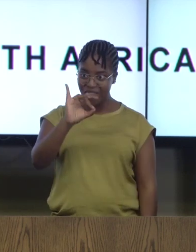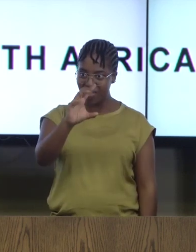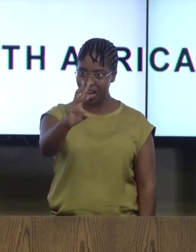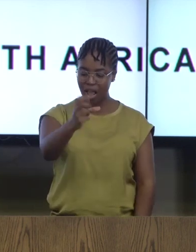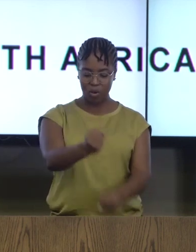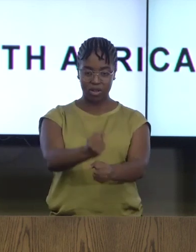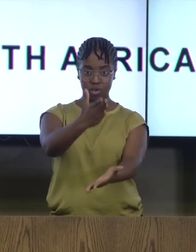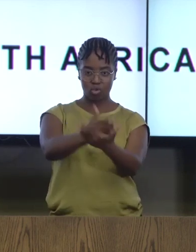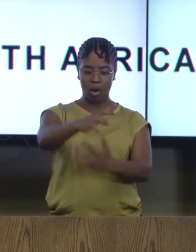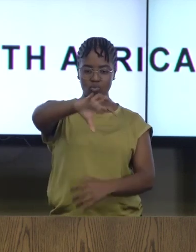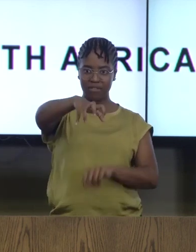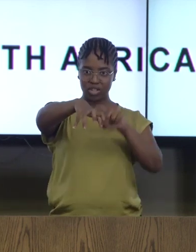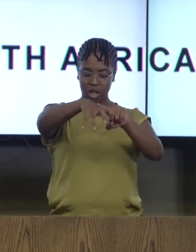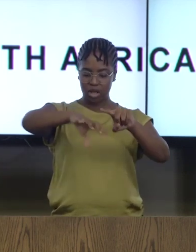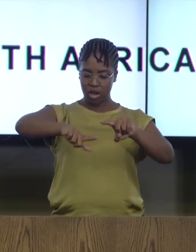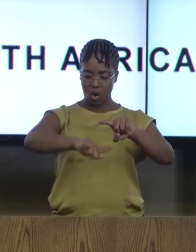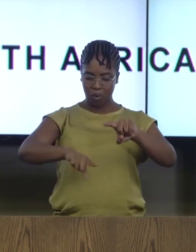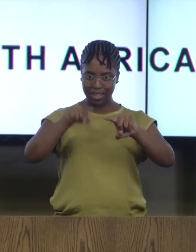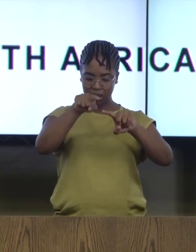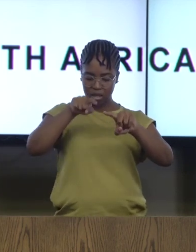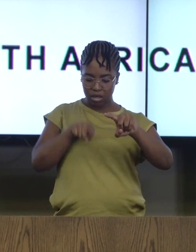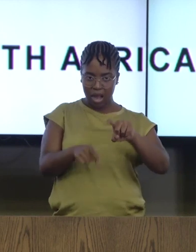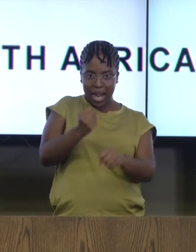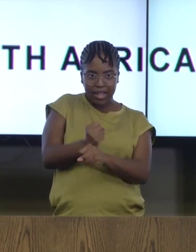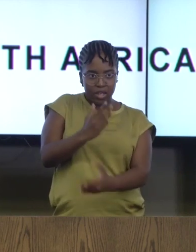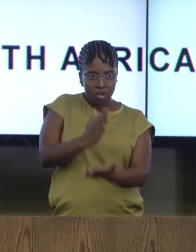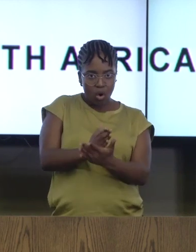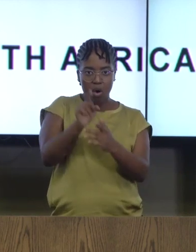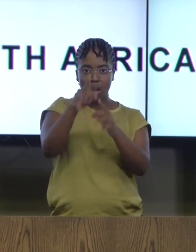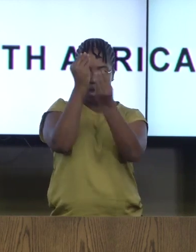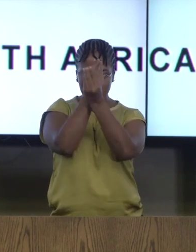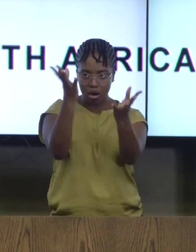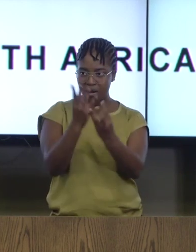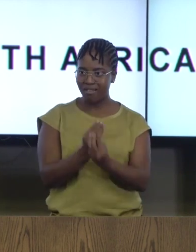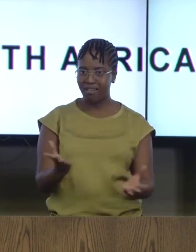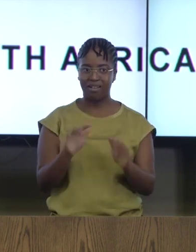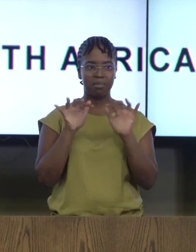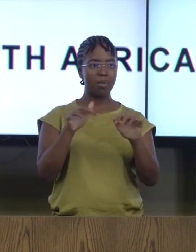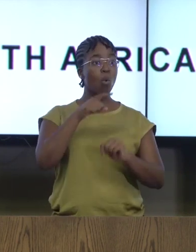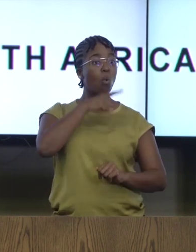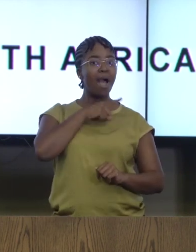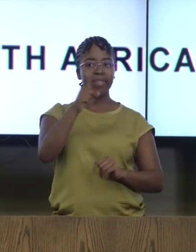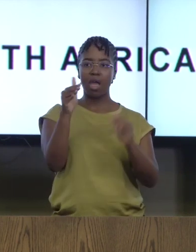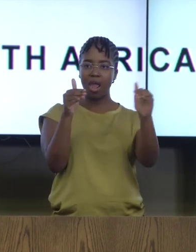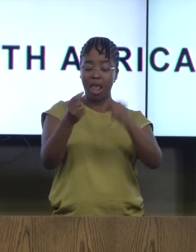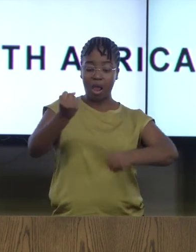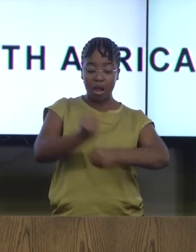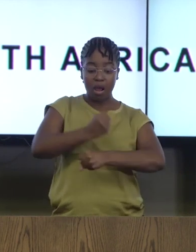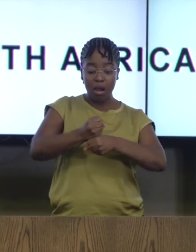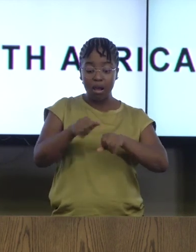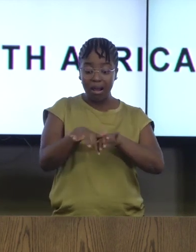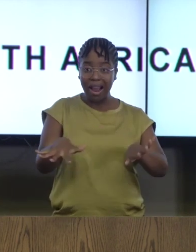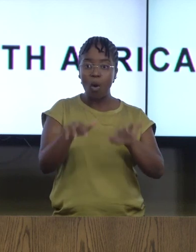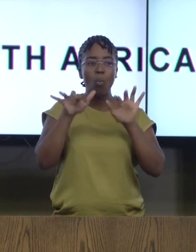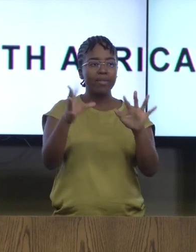provinces and local structures strengthen their institutional capacity, it is because they are the ones who are in the front line, who